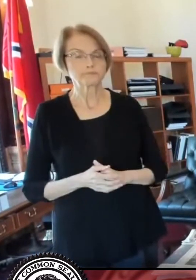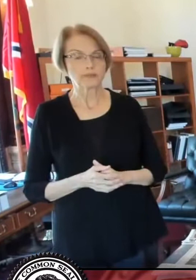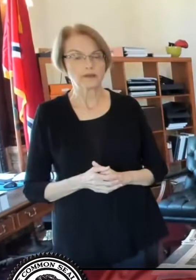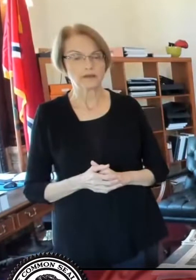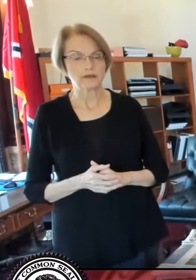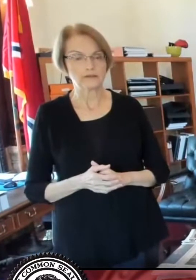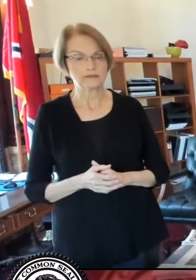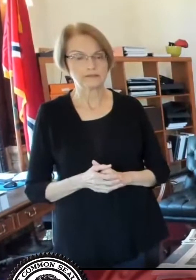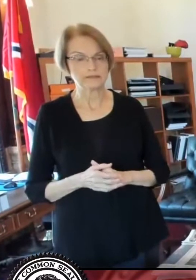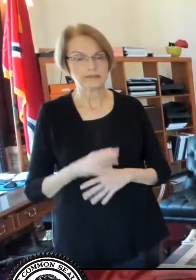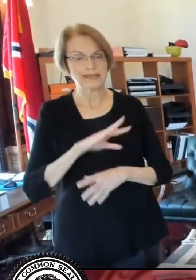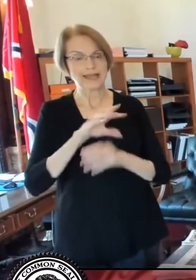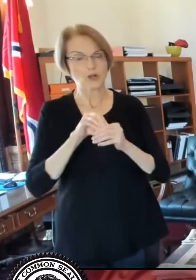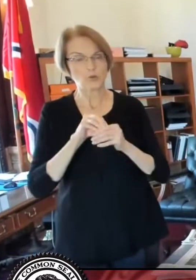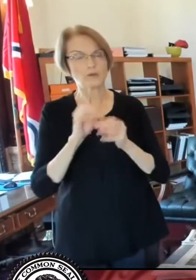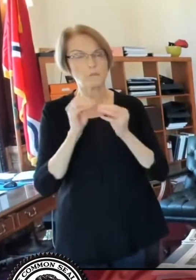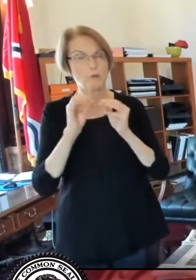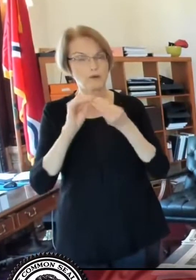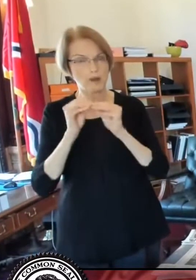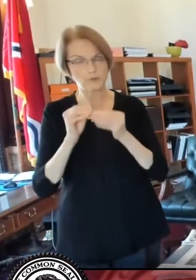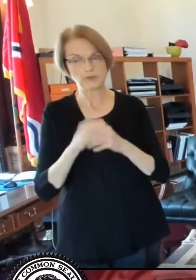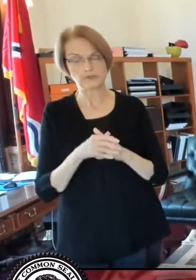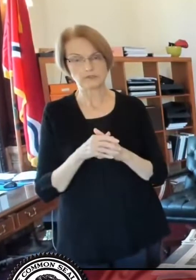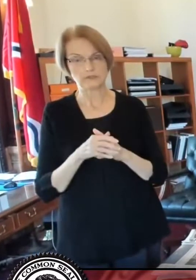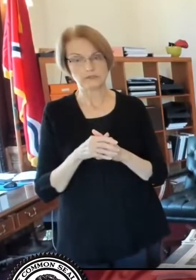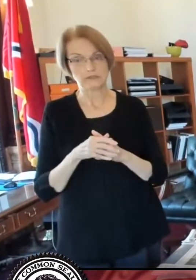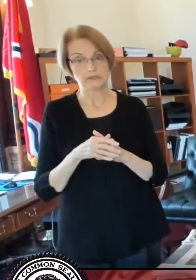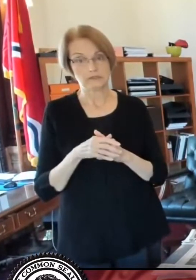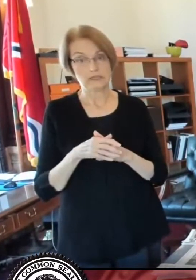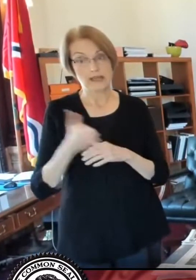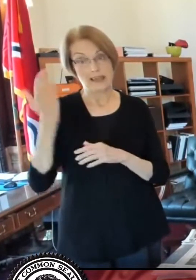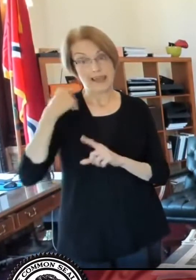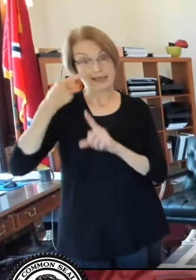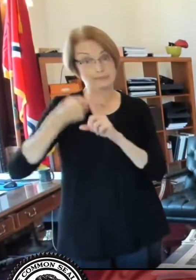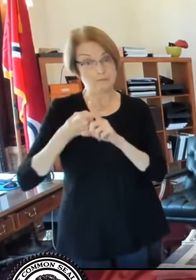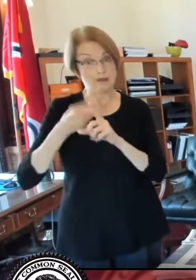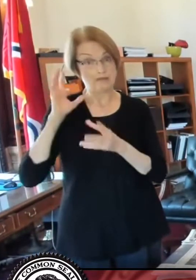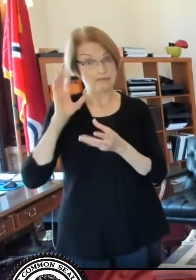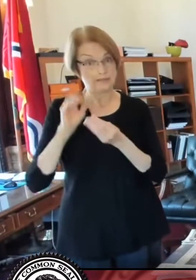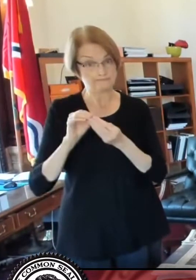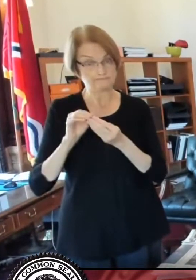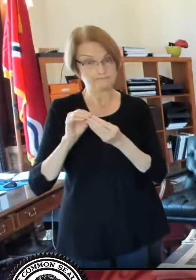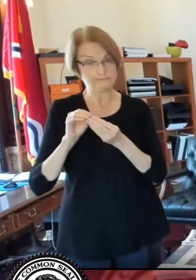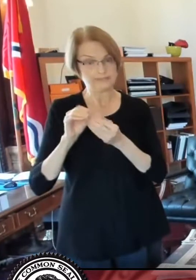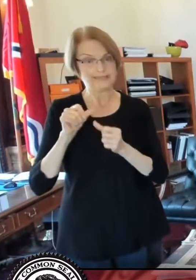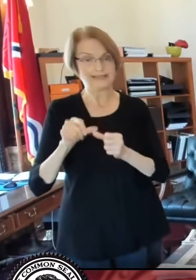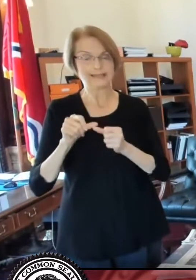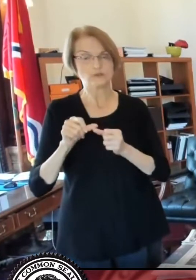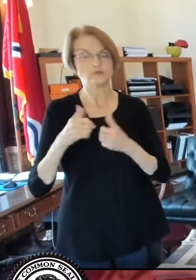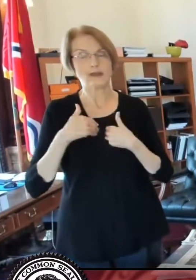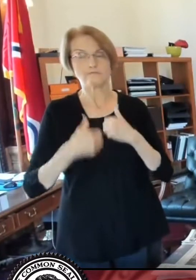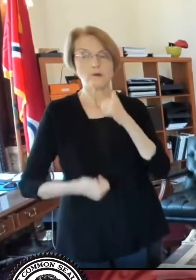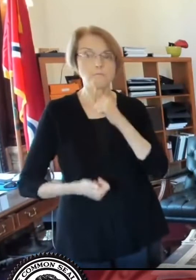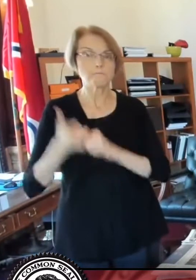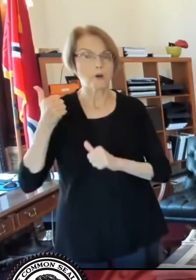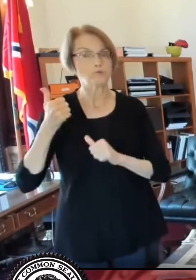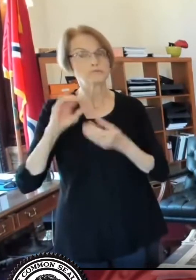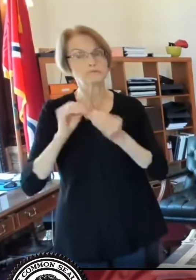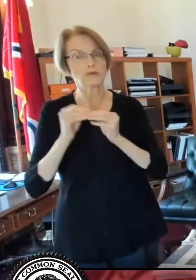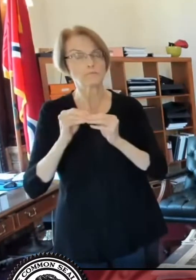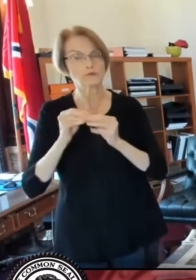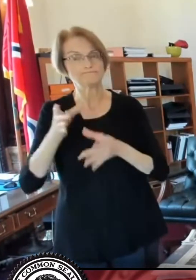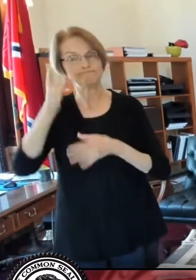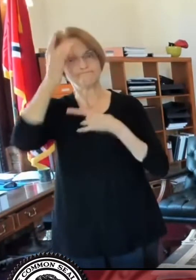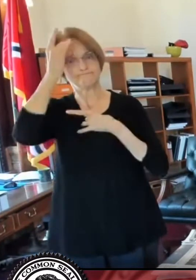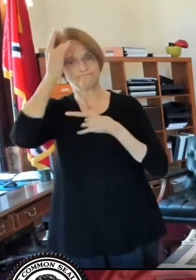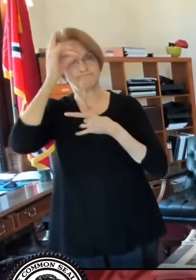Including, I've got a few numbers here, over the last month, continue to have the highest number of cases.